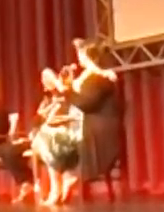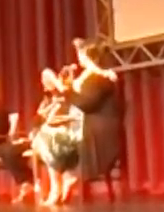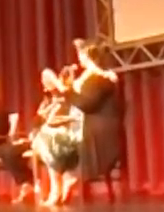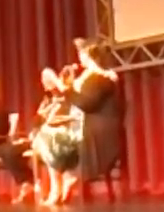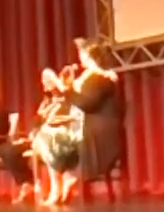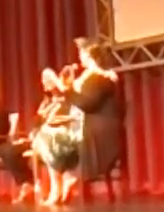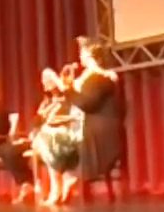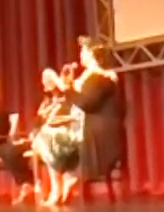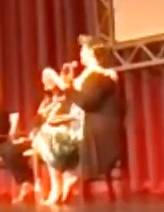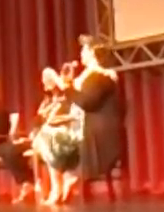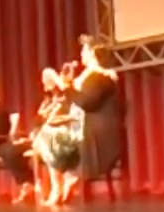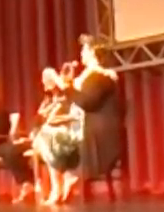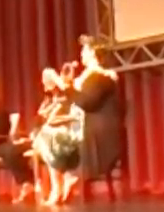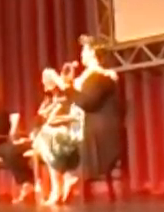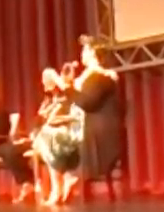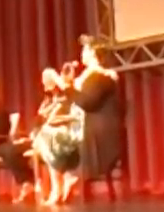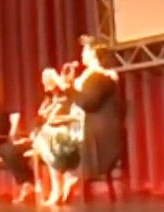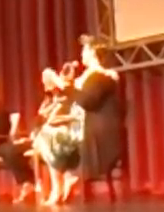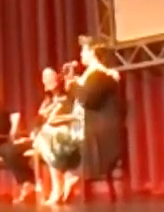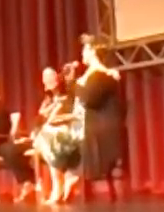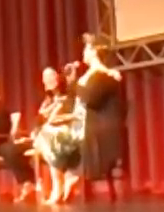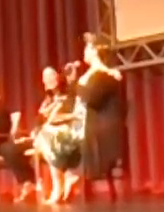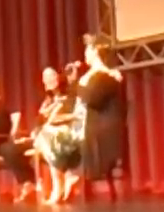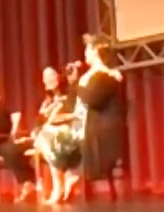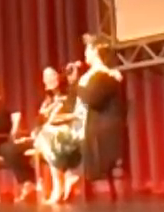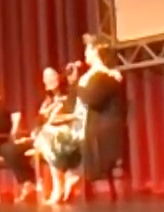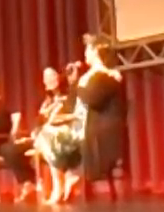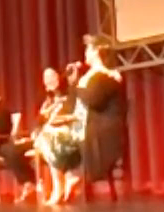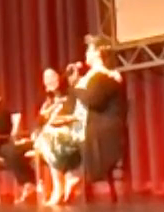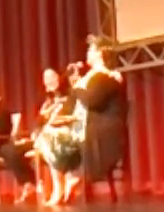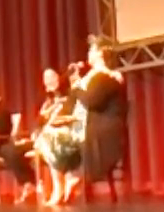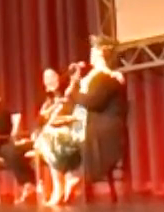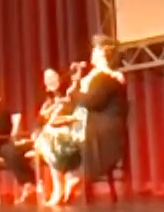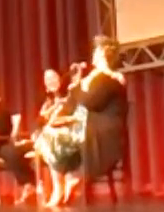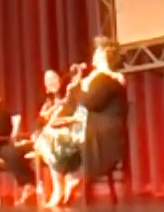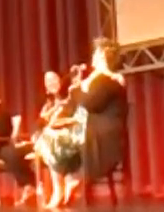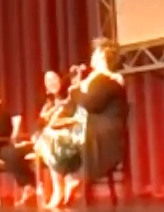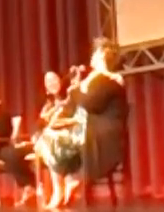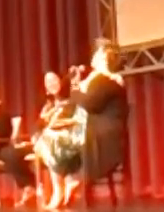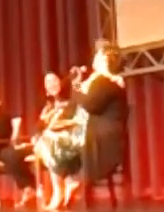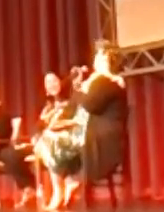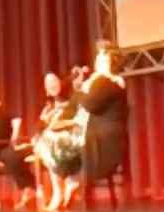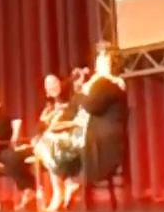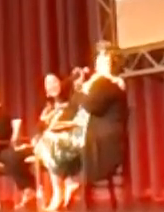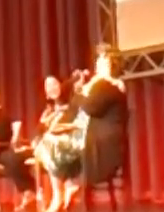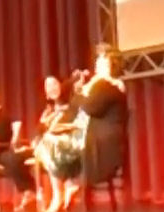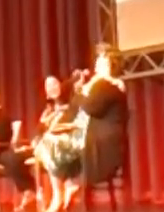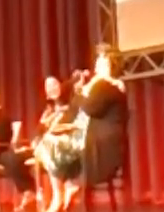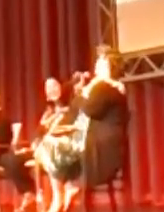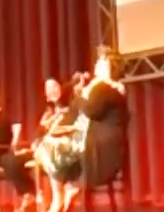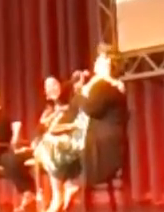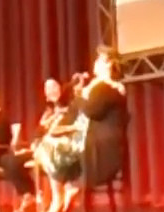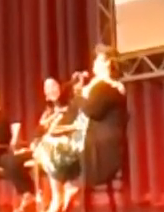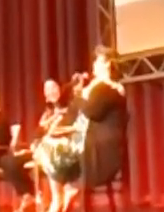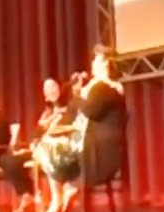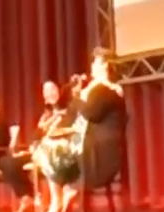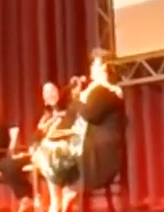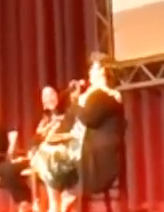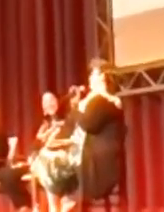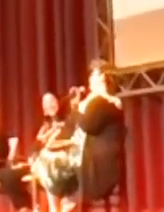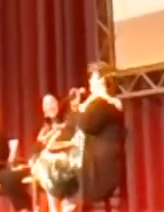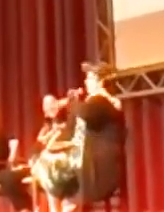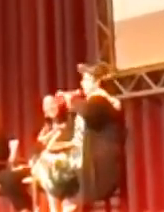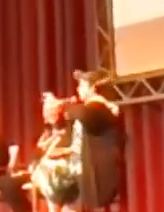share a little bit about, because I know for us, we were just blown away. We're blown